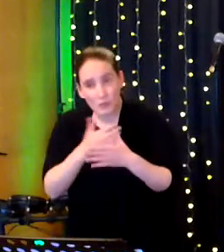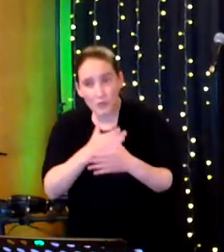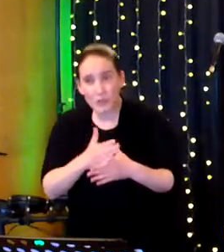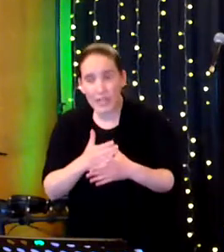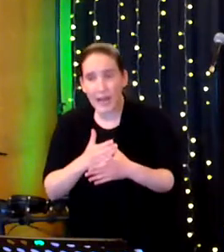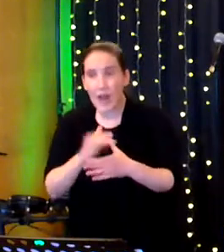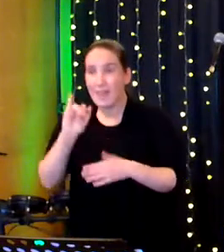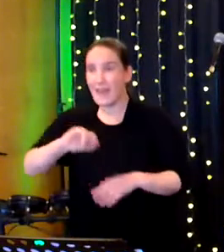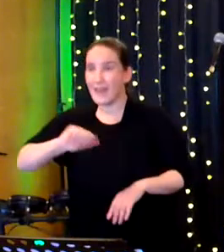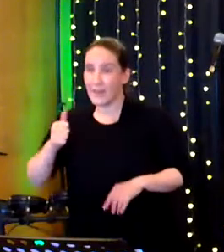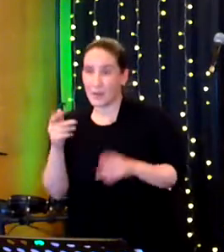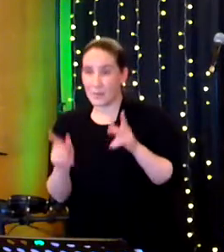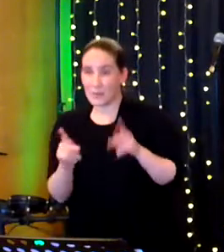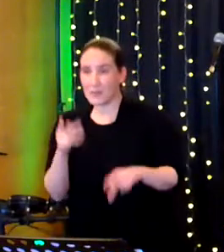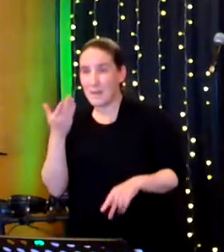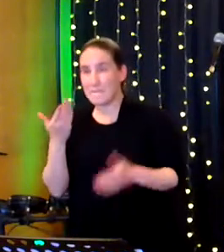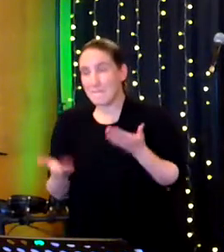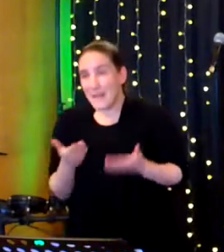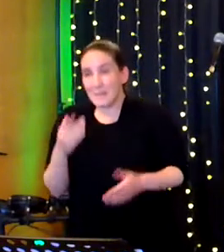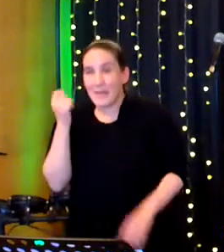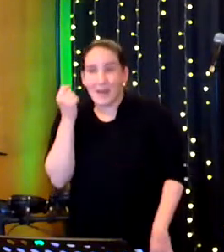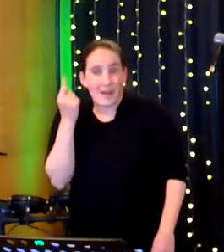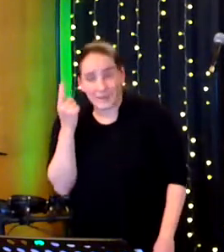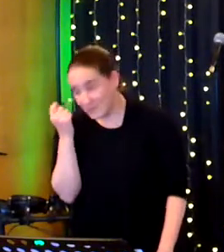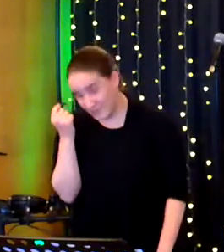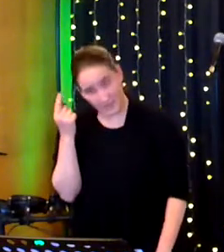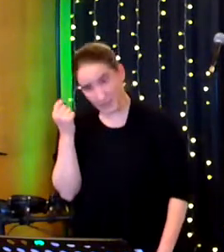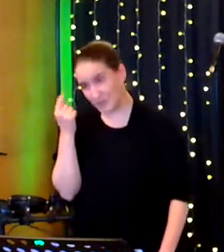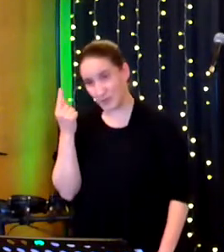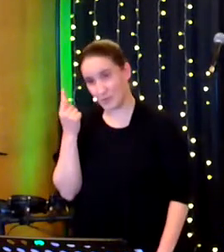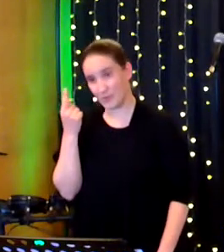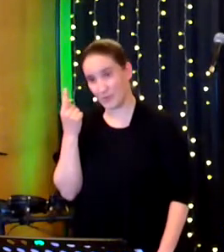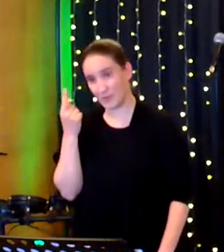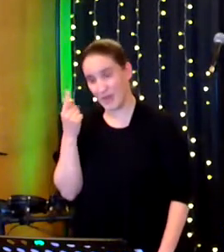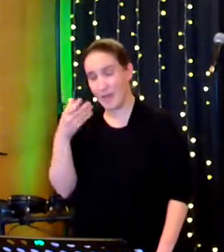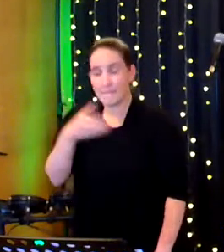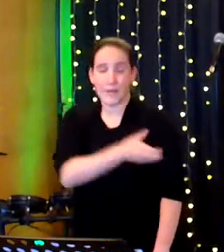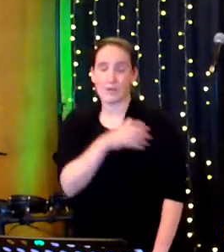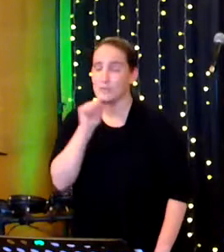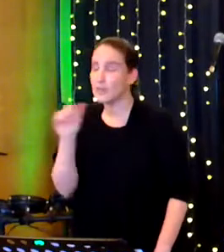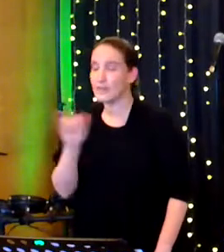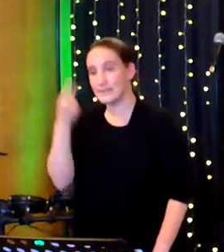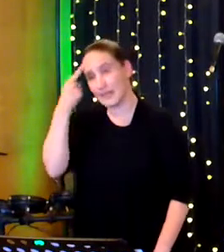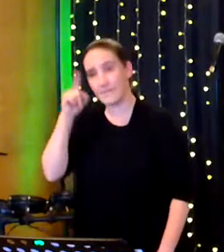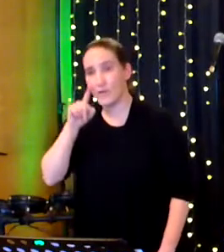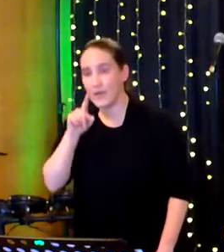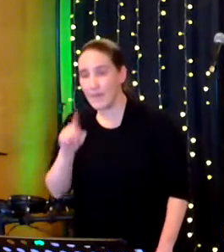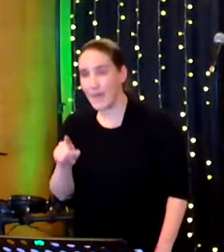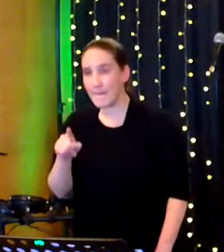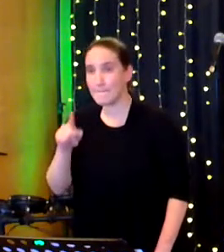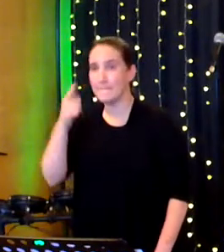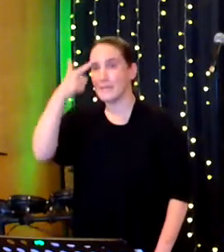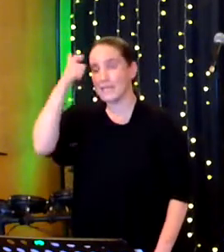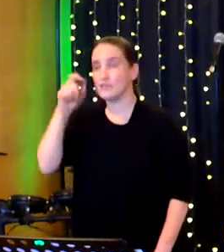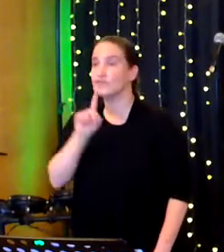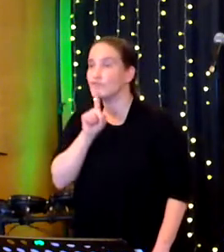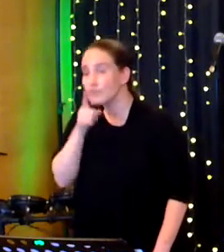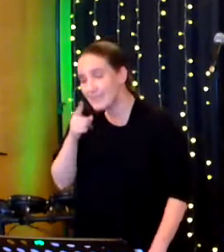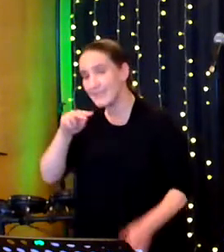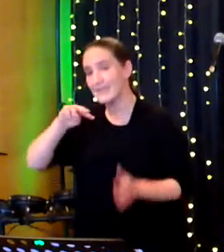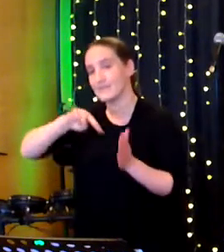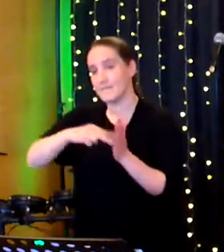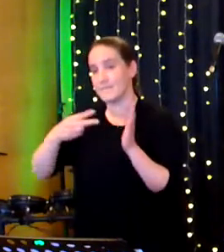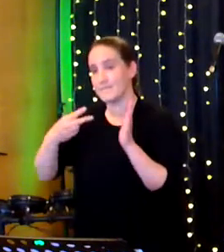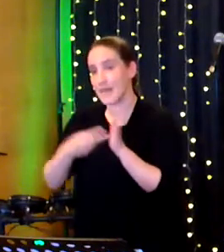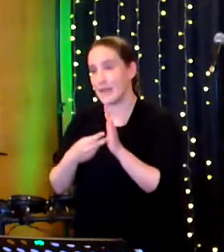like you've got three heads. And it doesn't have that power for them because it's not personal to them. It's meant